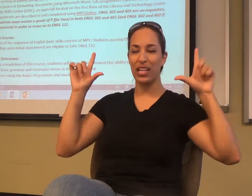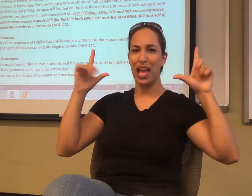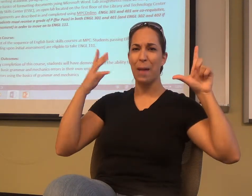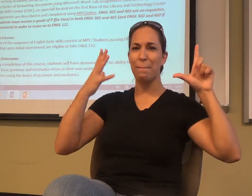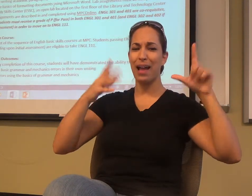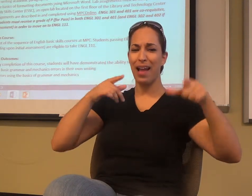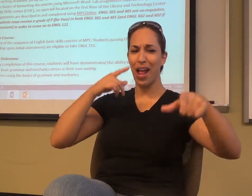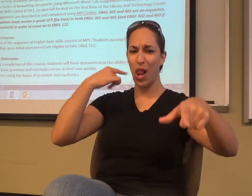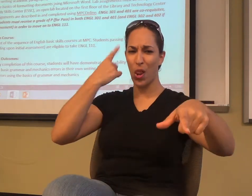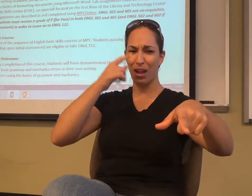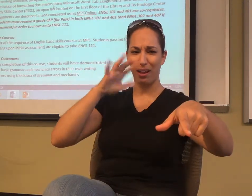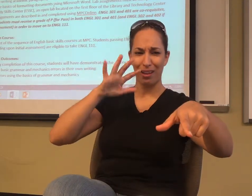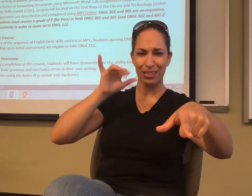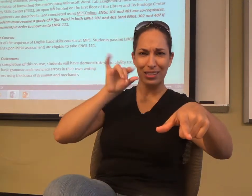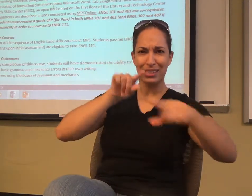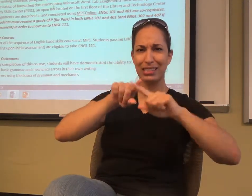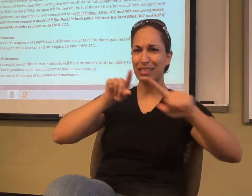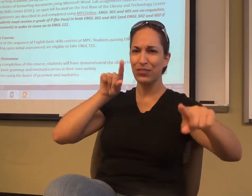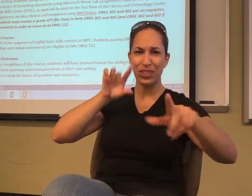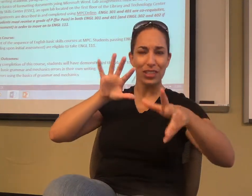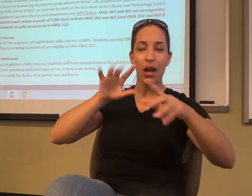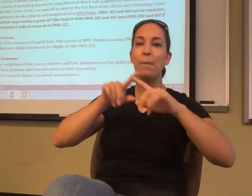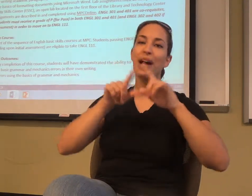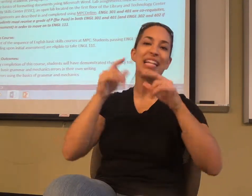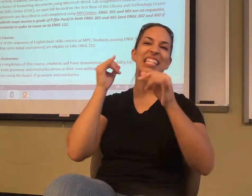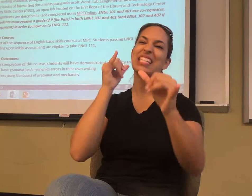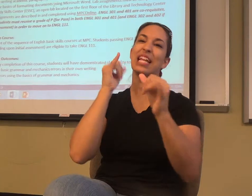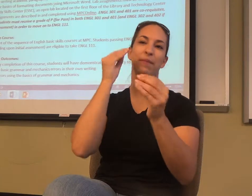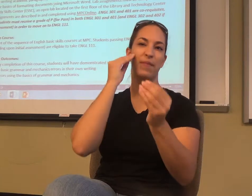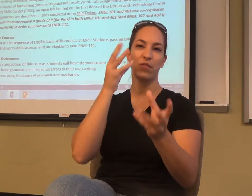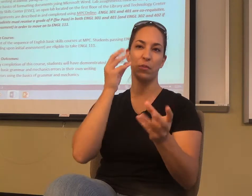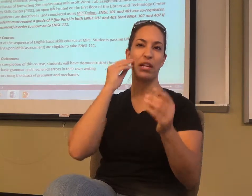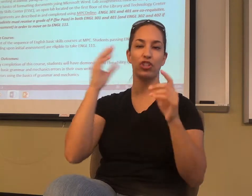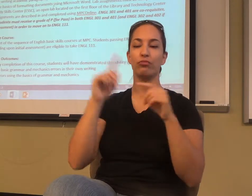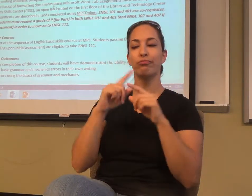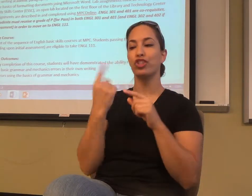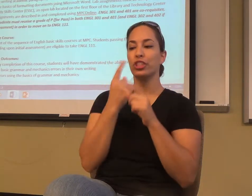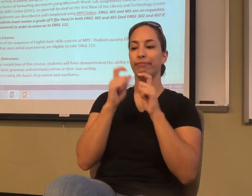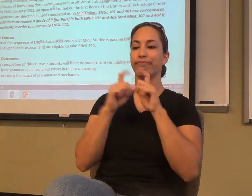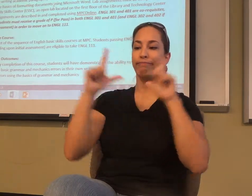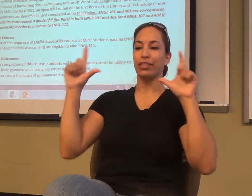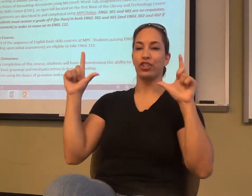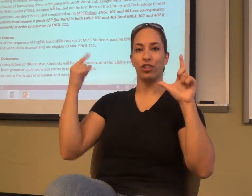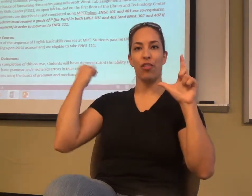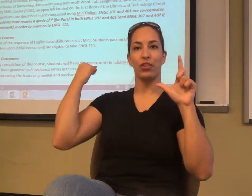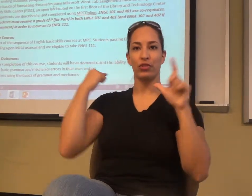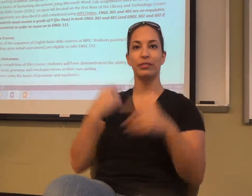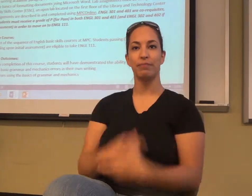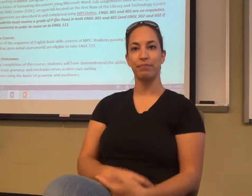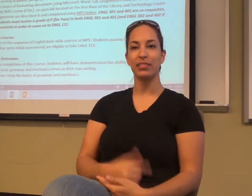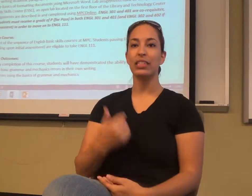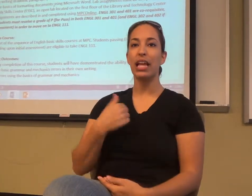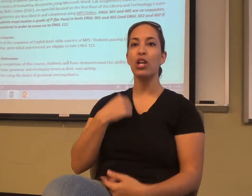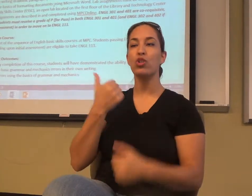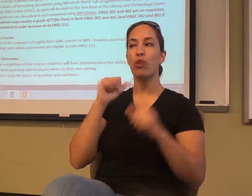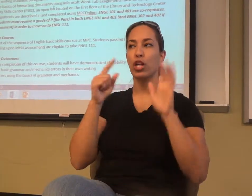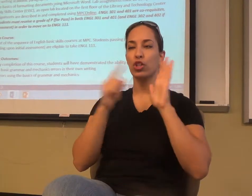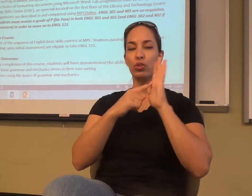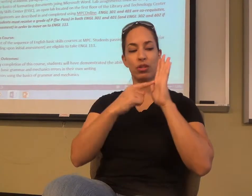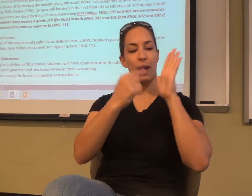than the formatting you have on the syllabus in front of you. So just be advised. I'll try to highlight the section I'm talking about as I'm going